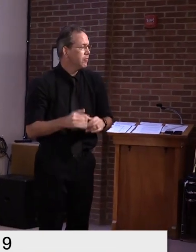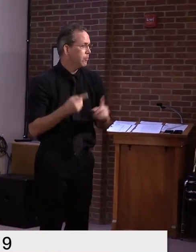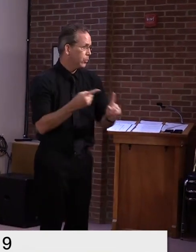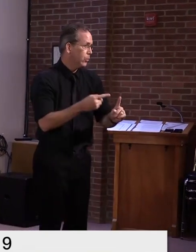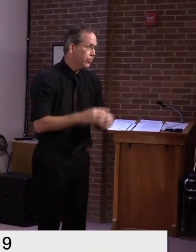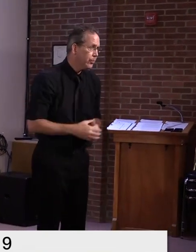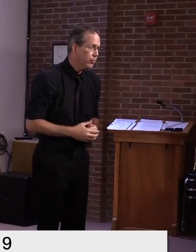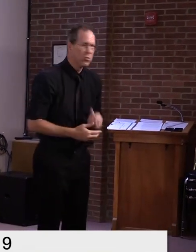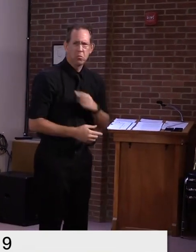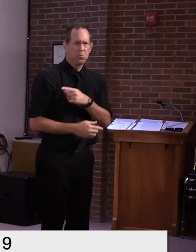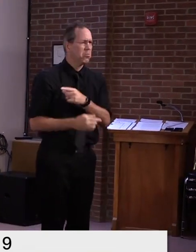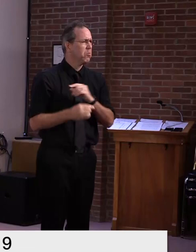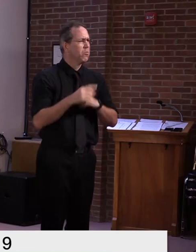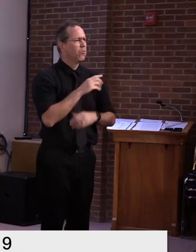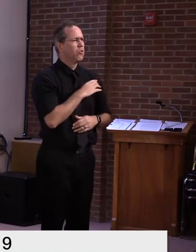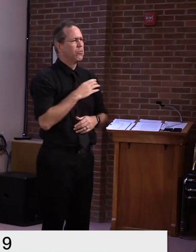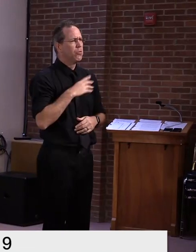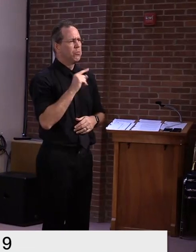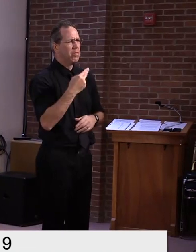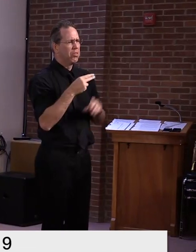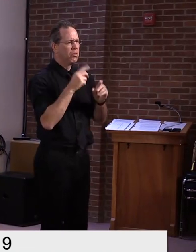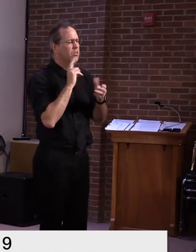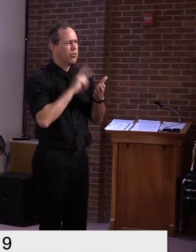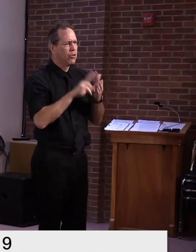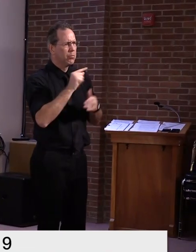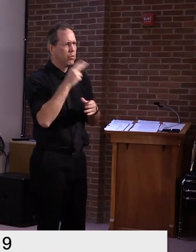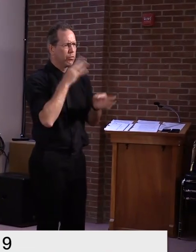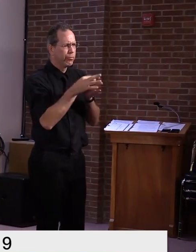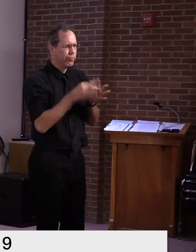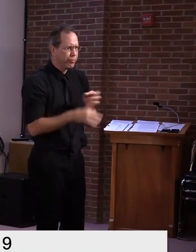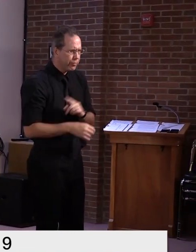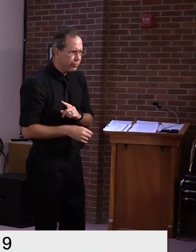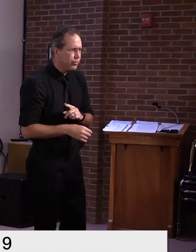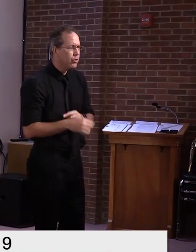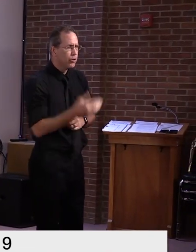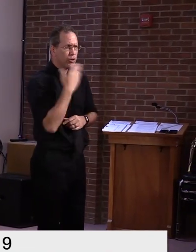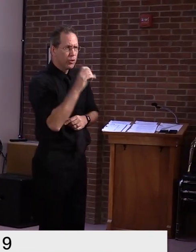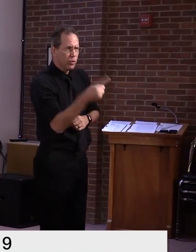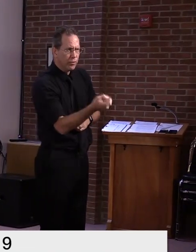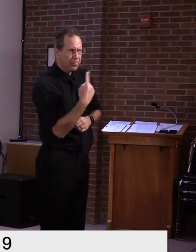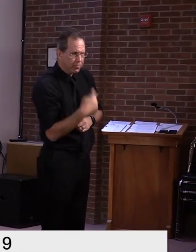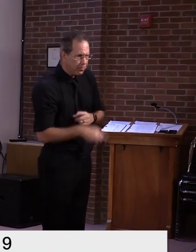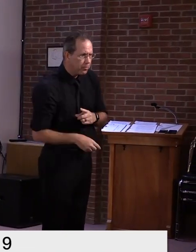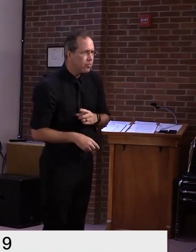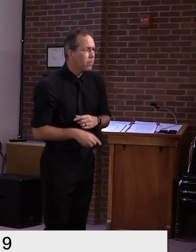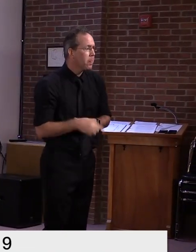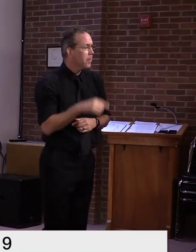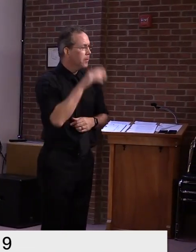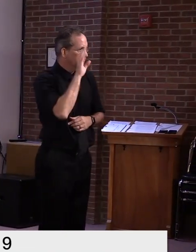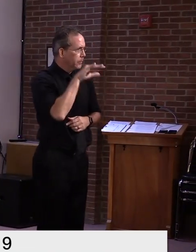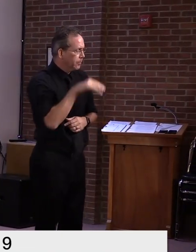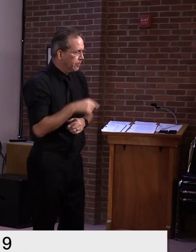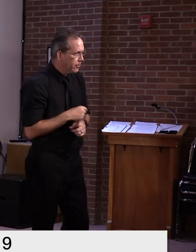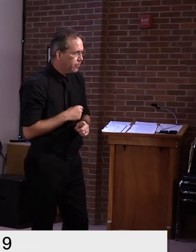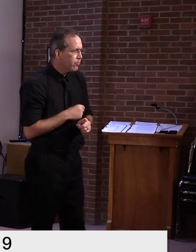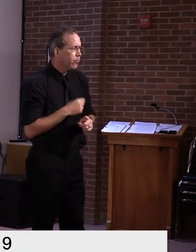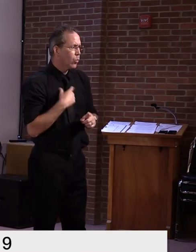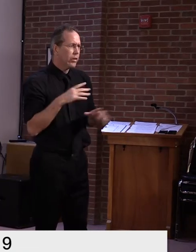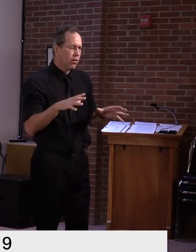Thank you. Thank you, Aaron, for the opportunity to talk about this, because there has been a lot of work in this area. Vermont After